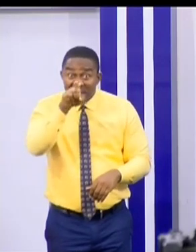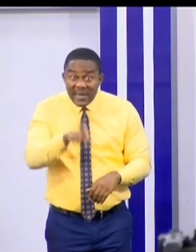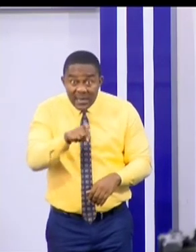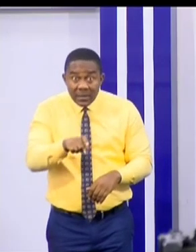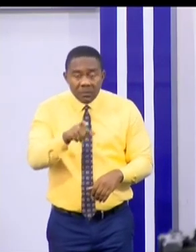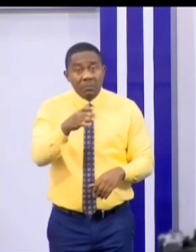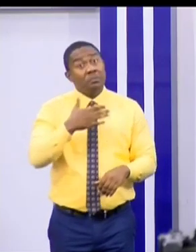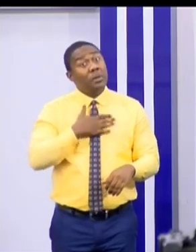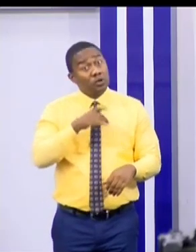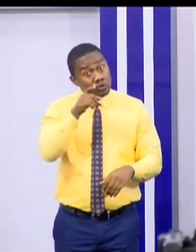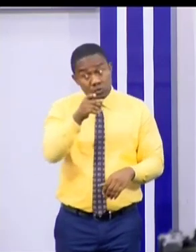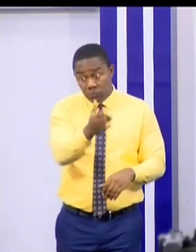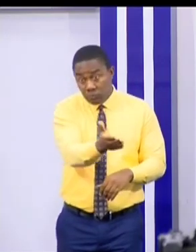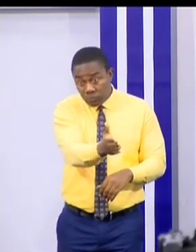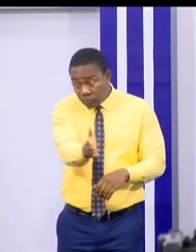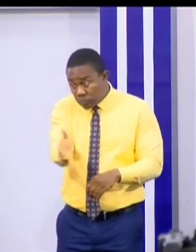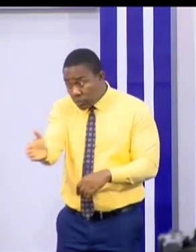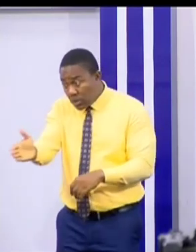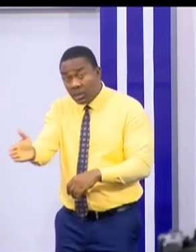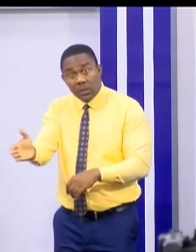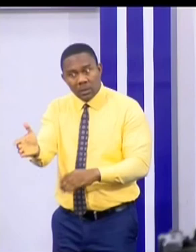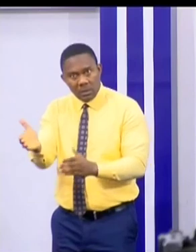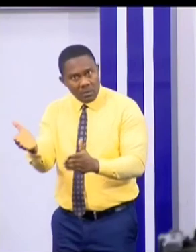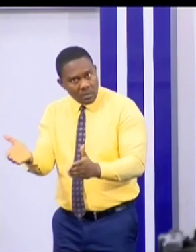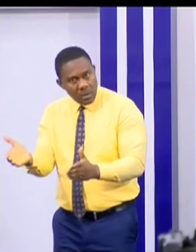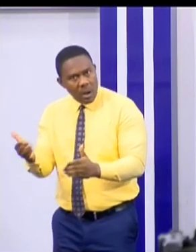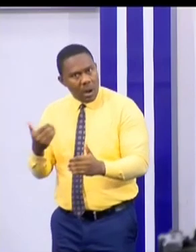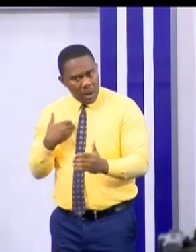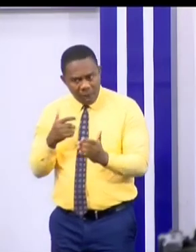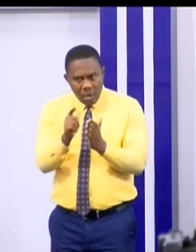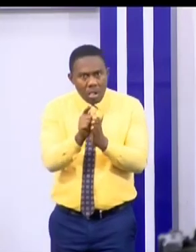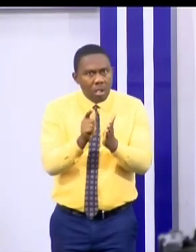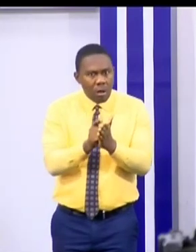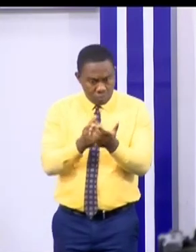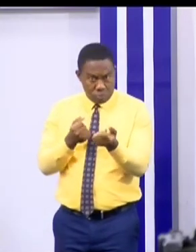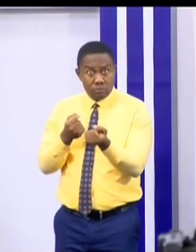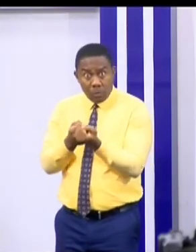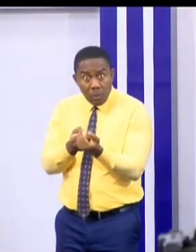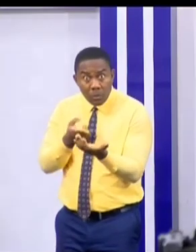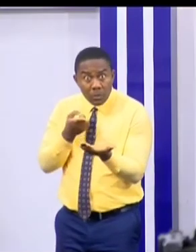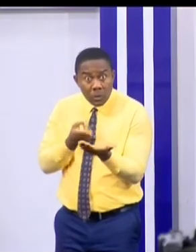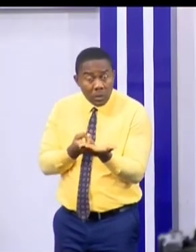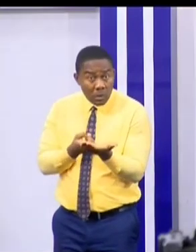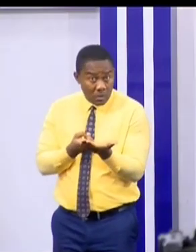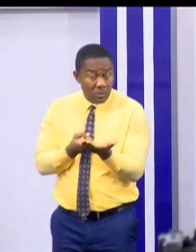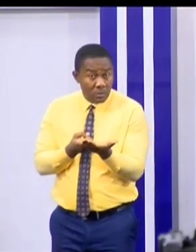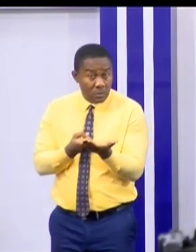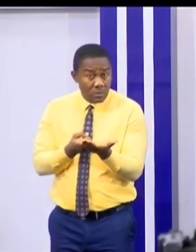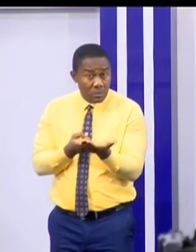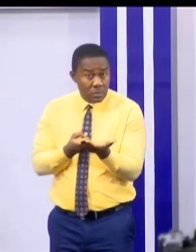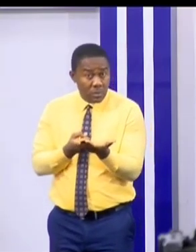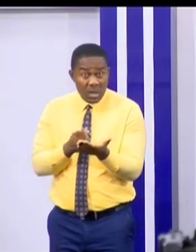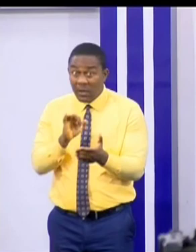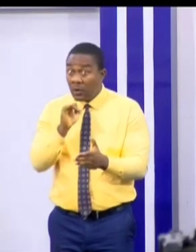you are asked to either self-isolate or to be put in a quarantine facility, there are laws that back it. Shortly, I'll show you some of the sanctions if we also